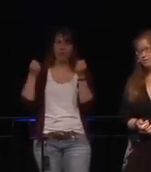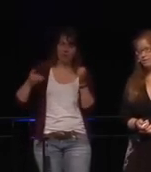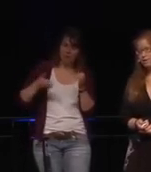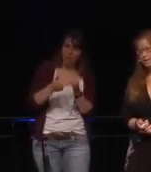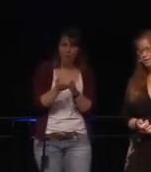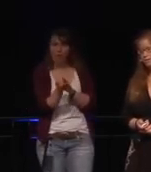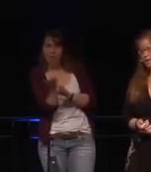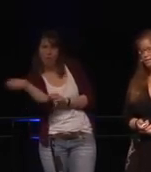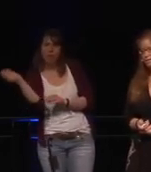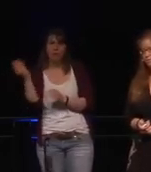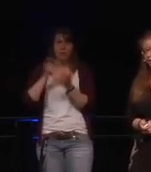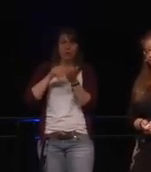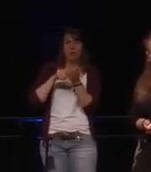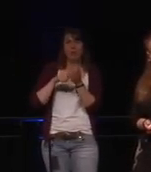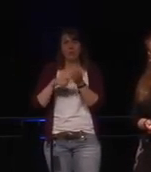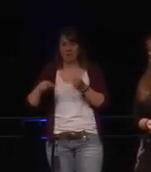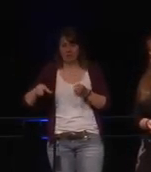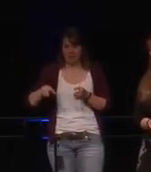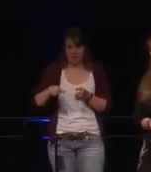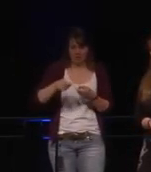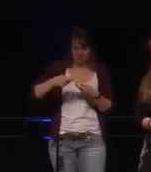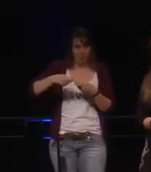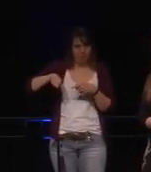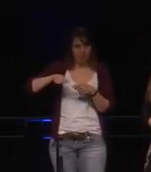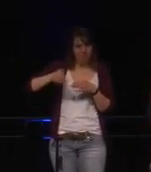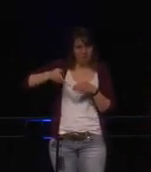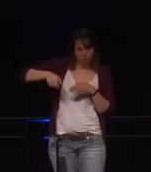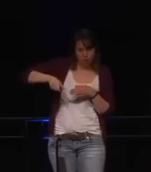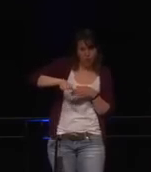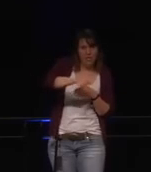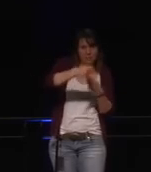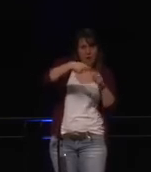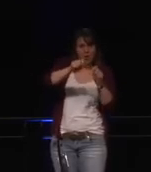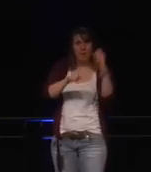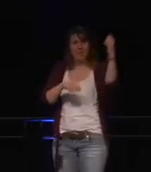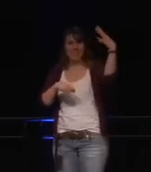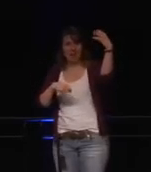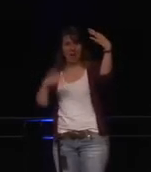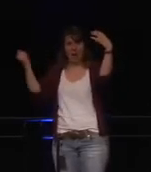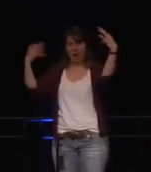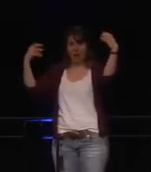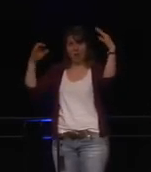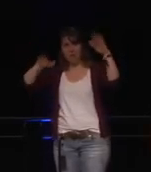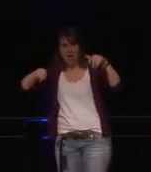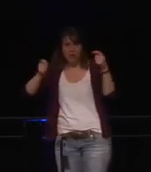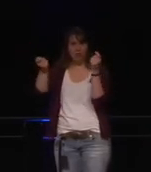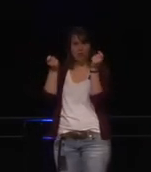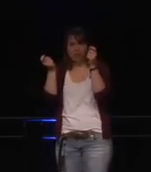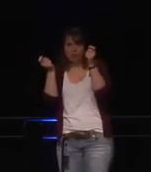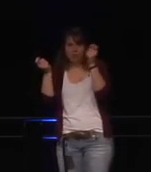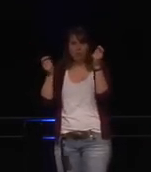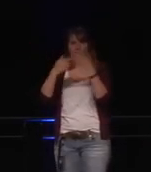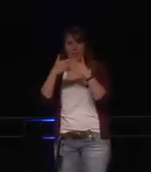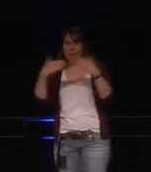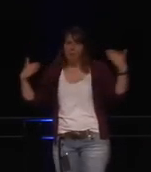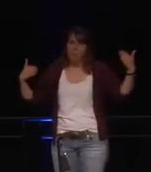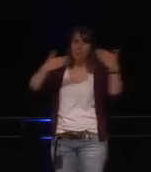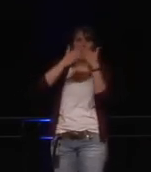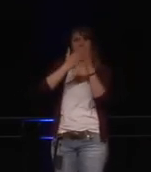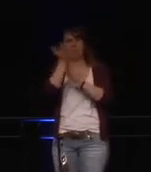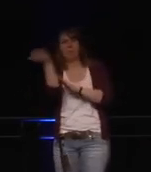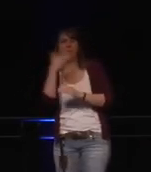with making comparisons to the great age of railway construction. It was likewise riddled with decades of disasters